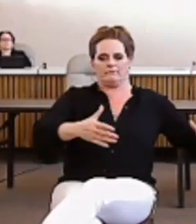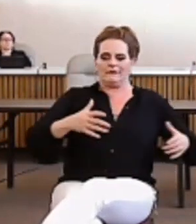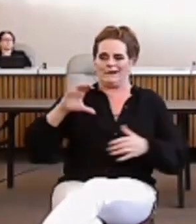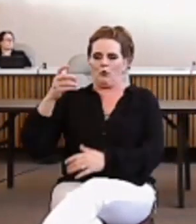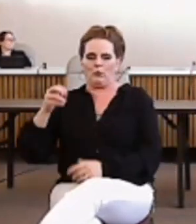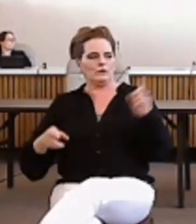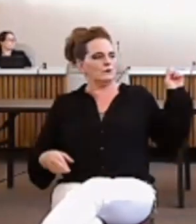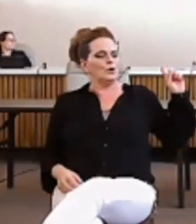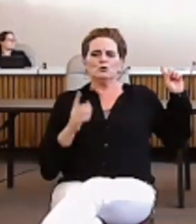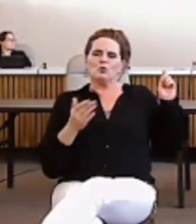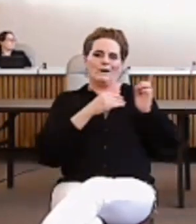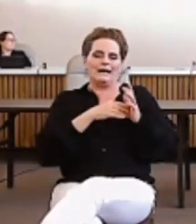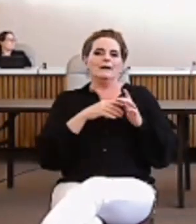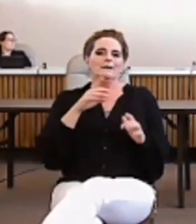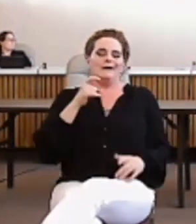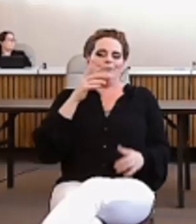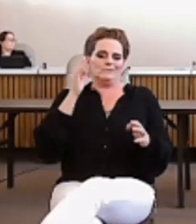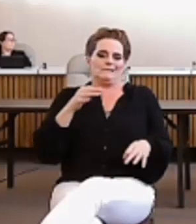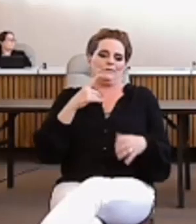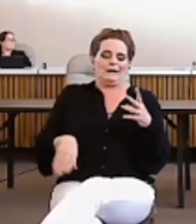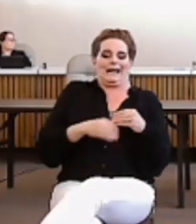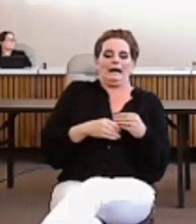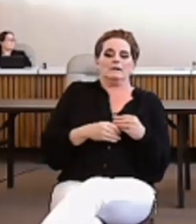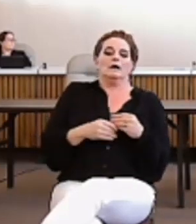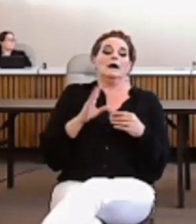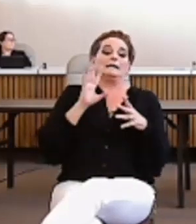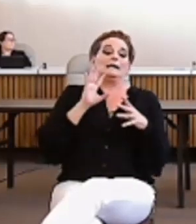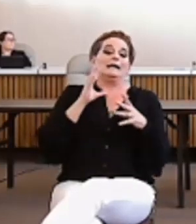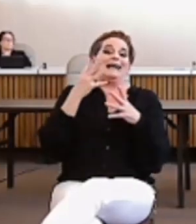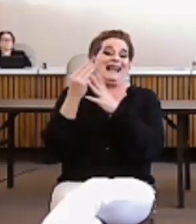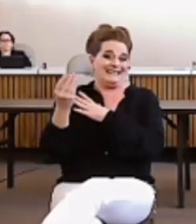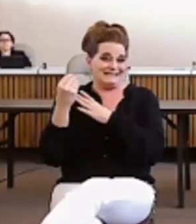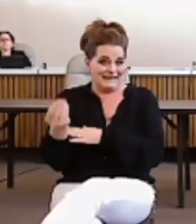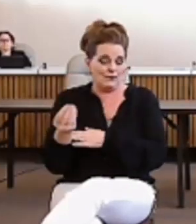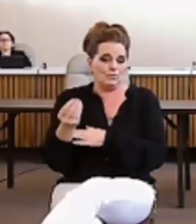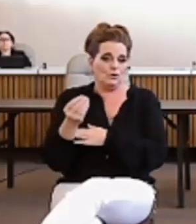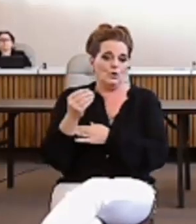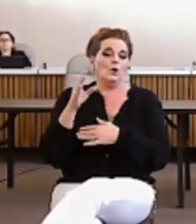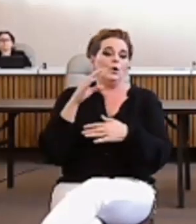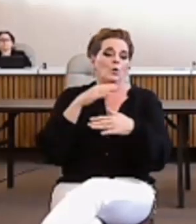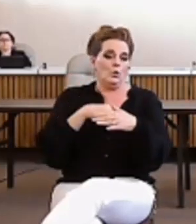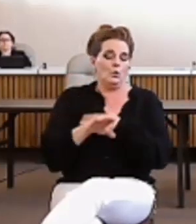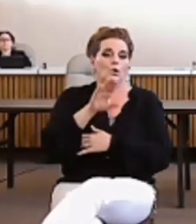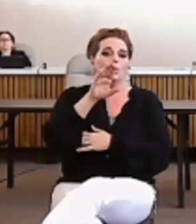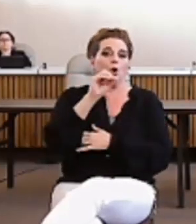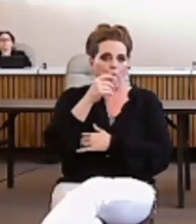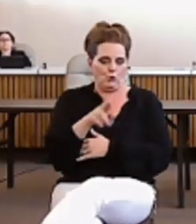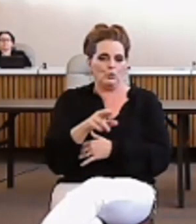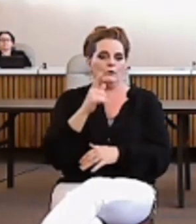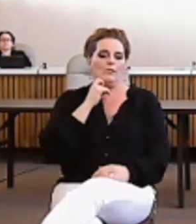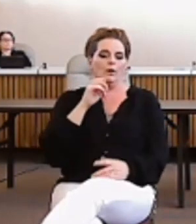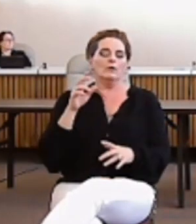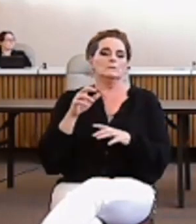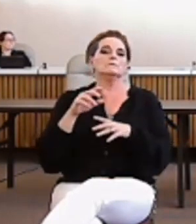Understand. So again, if you go to add an exterior walk-in cooler, that will have to be approved by site plan and both Department of